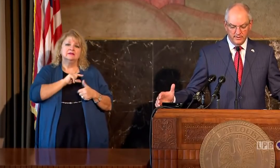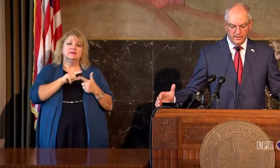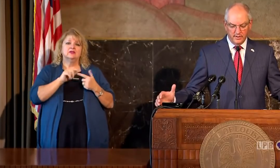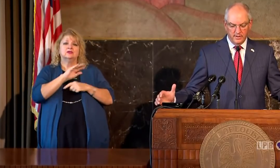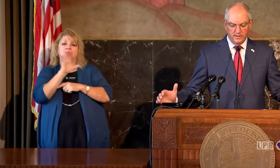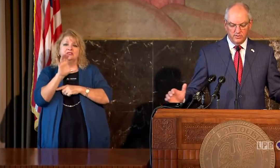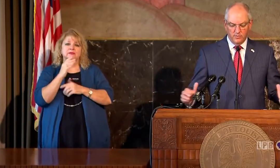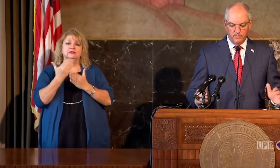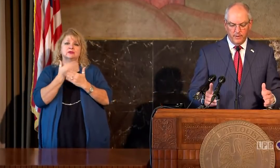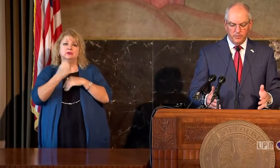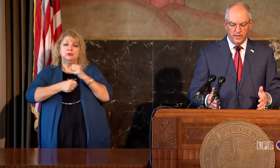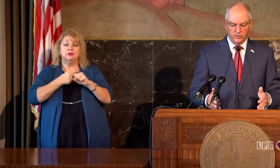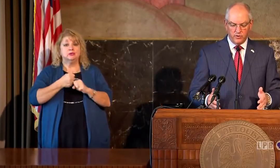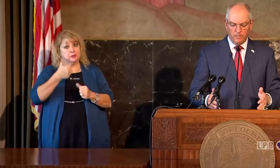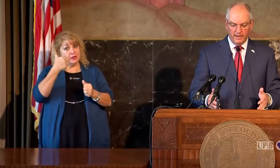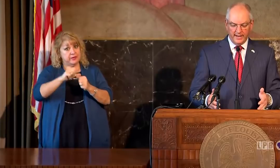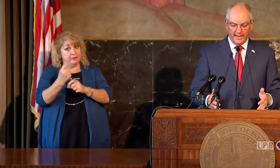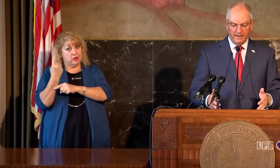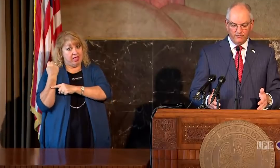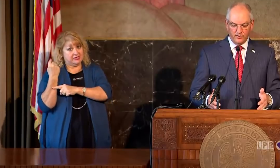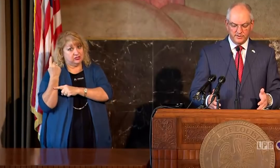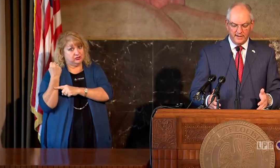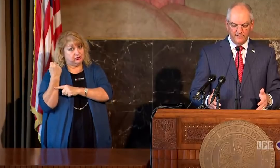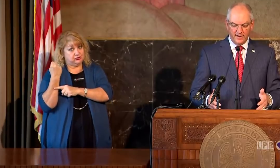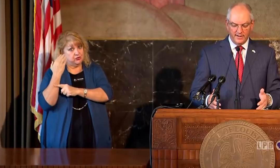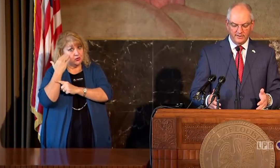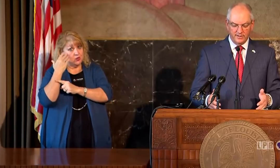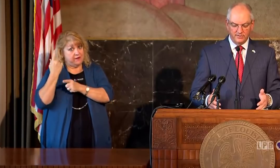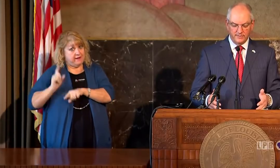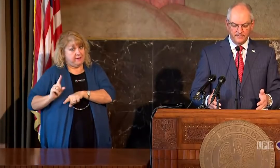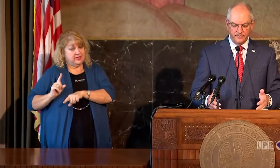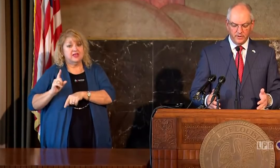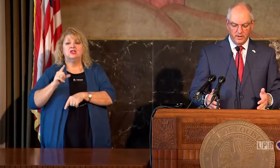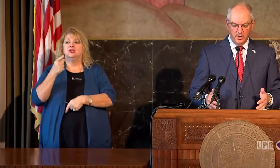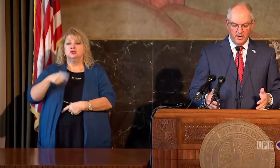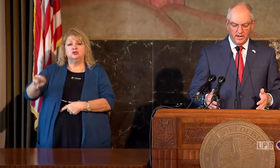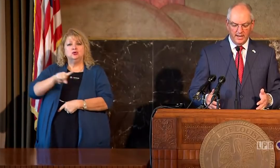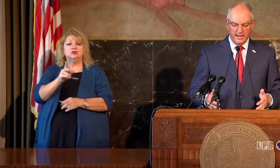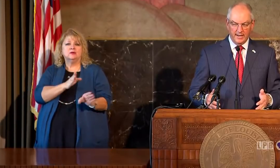year. So people need to start planning now for a safe holiday season.